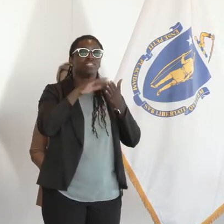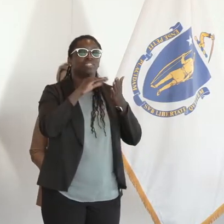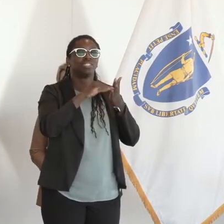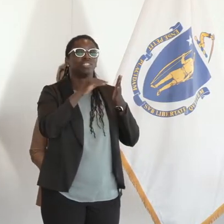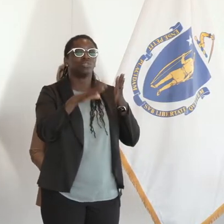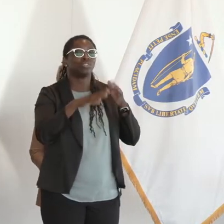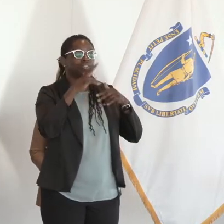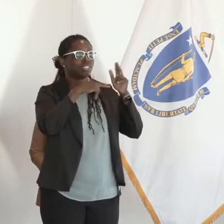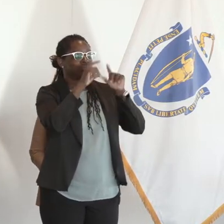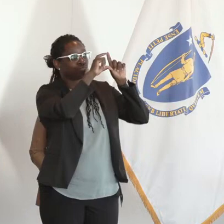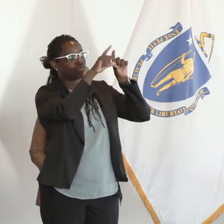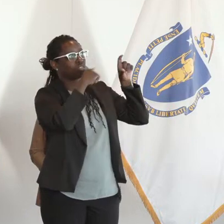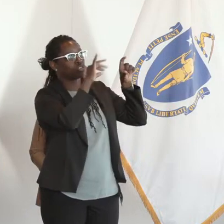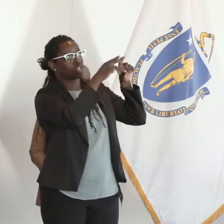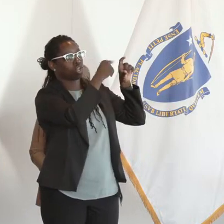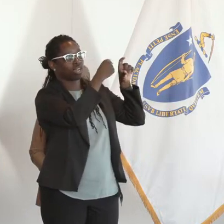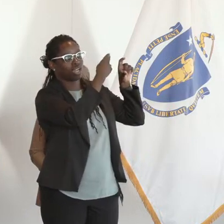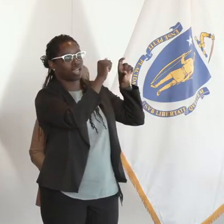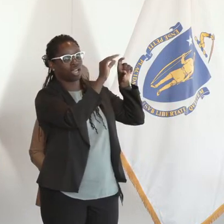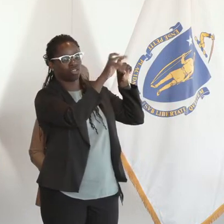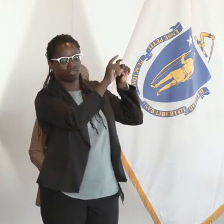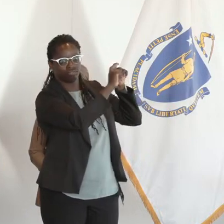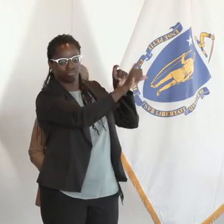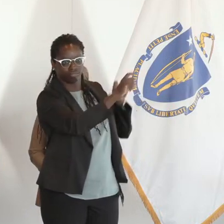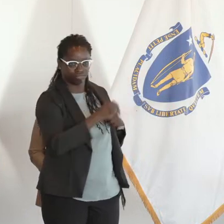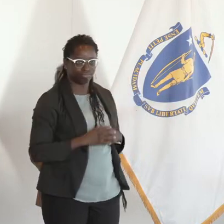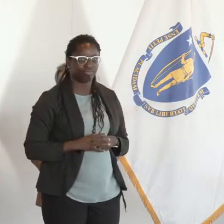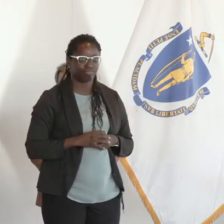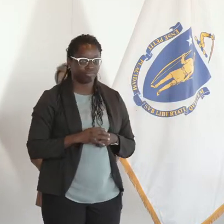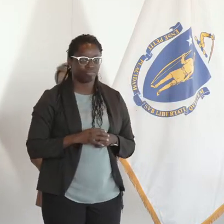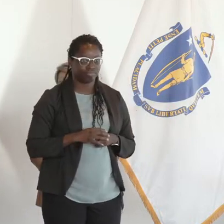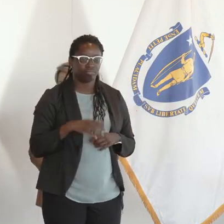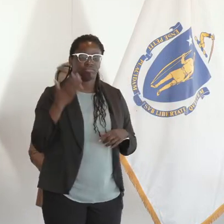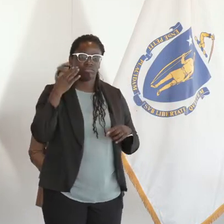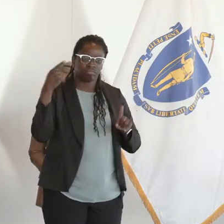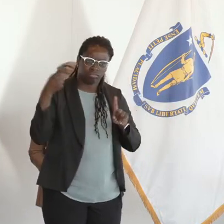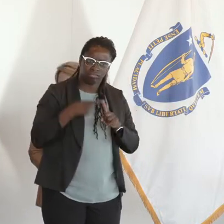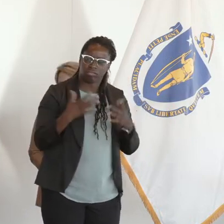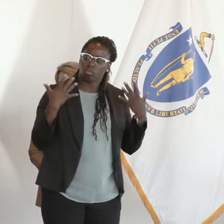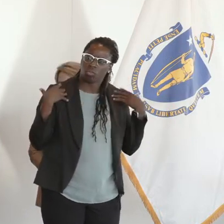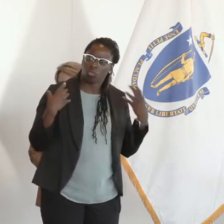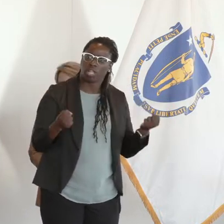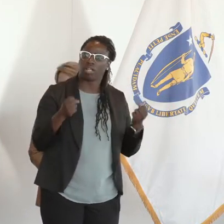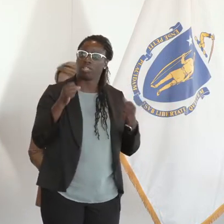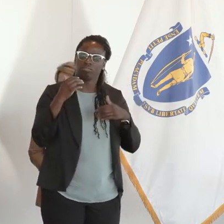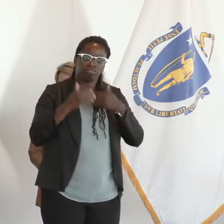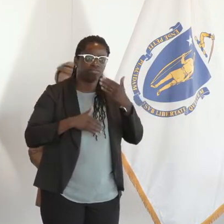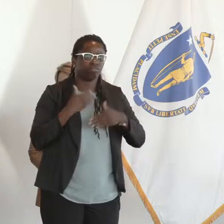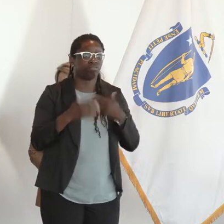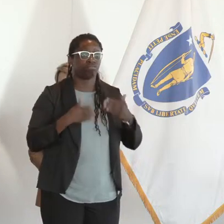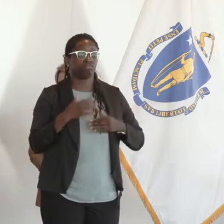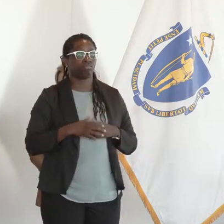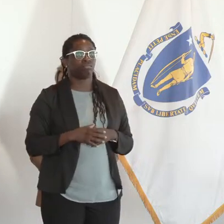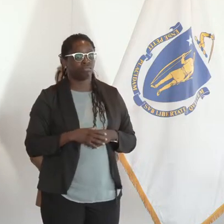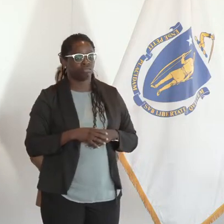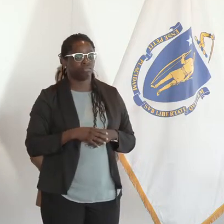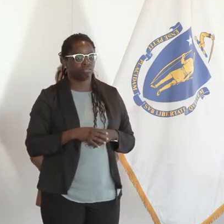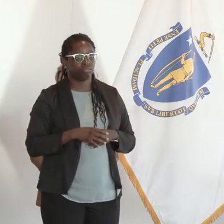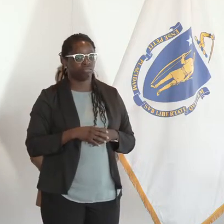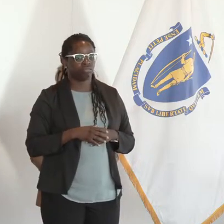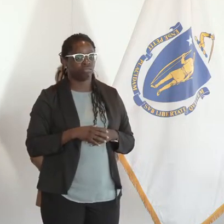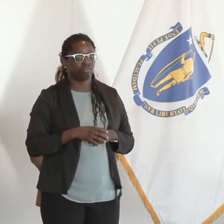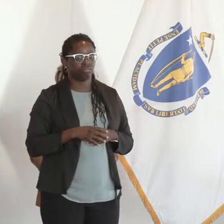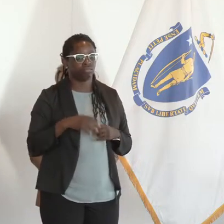facilities, they particularly promote health and well-being. I'm looking forward to your inauguration on September